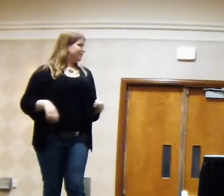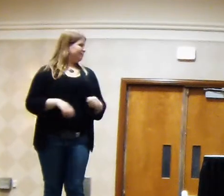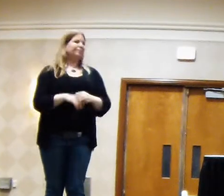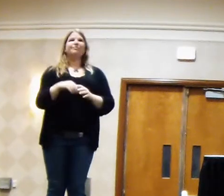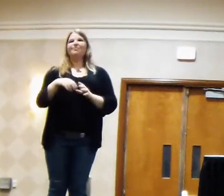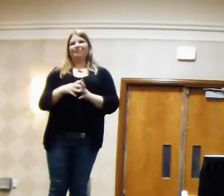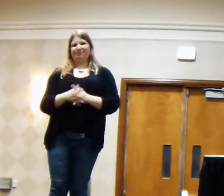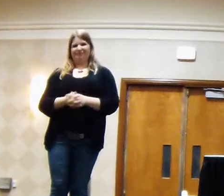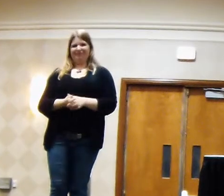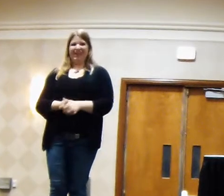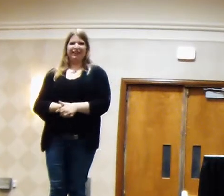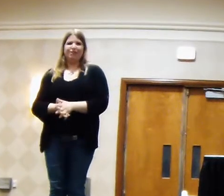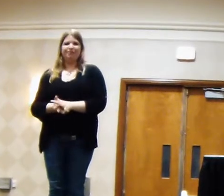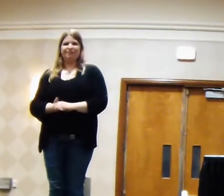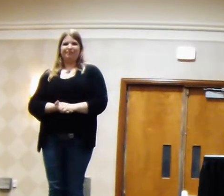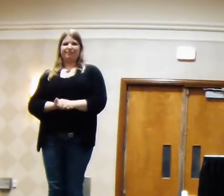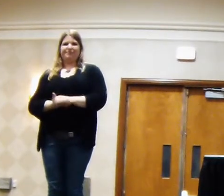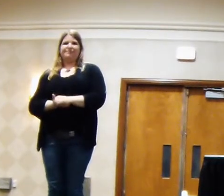Thank you.